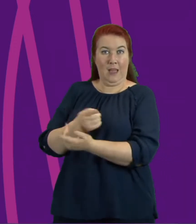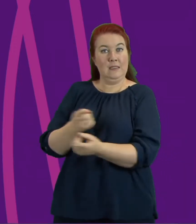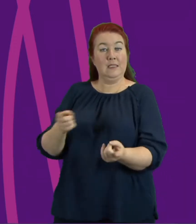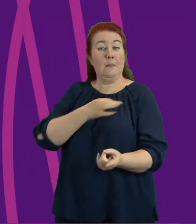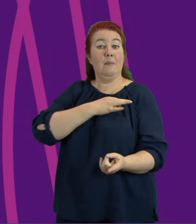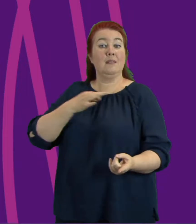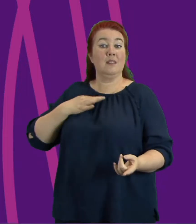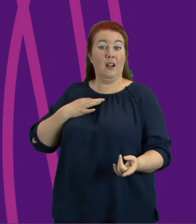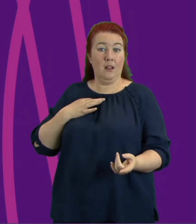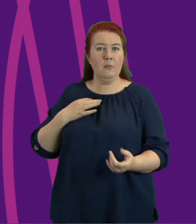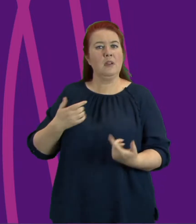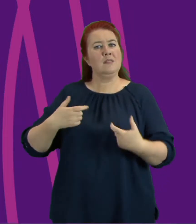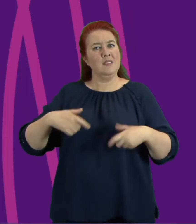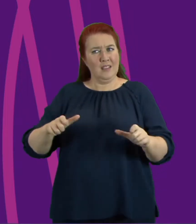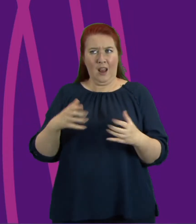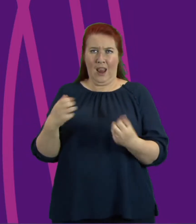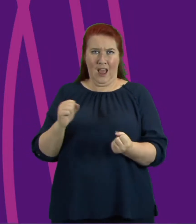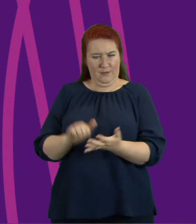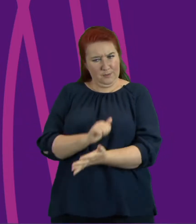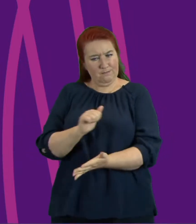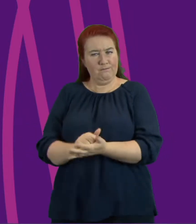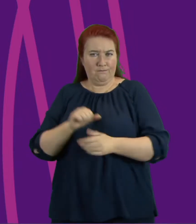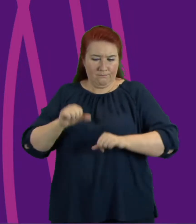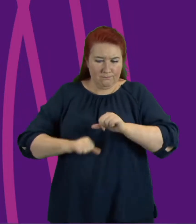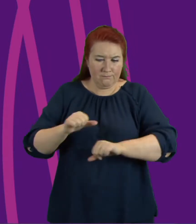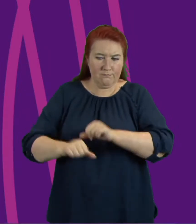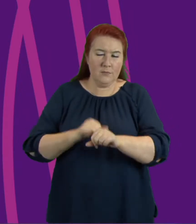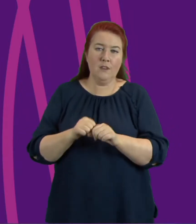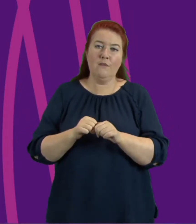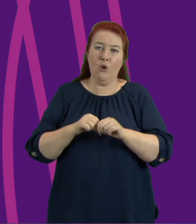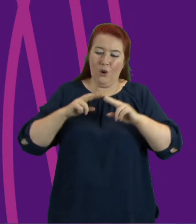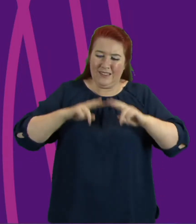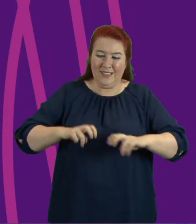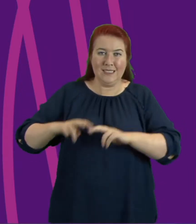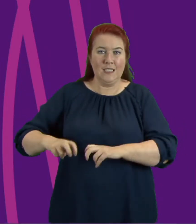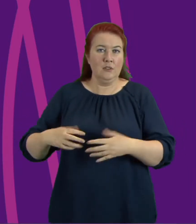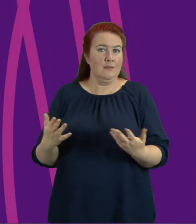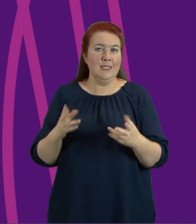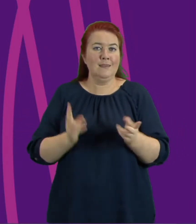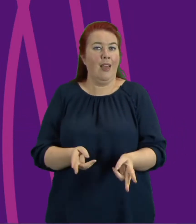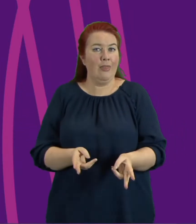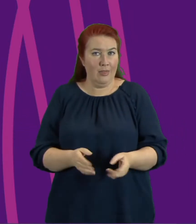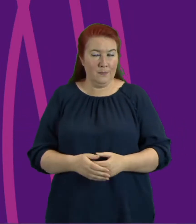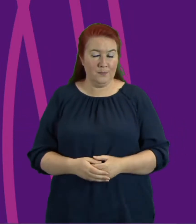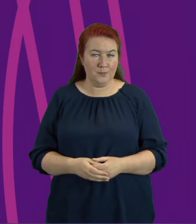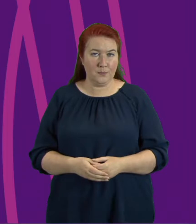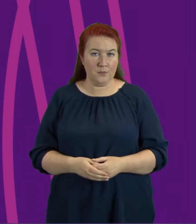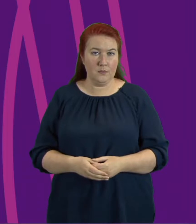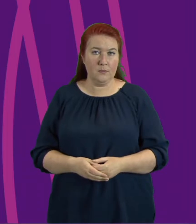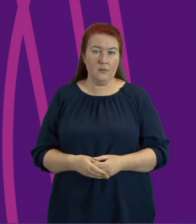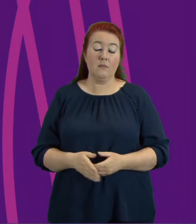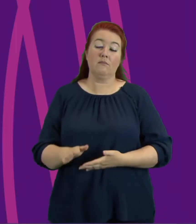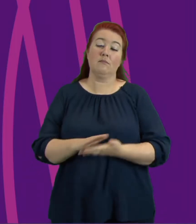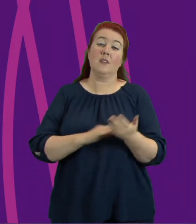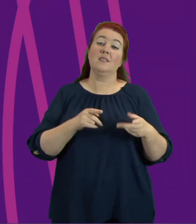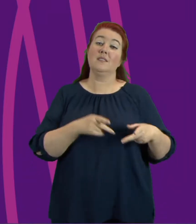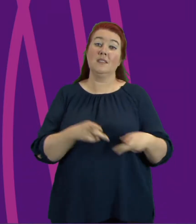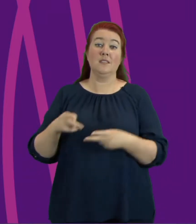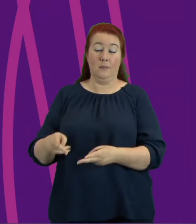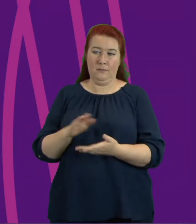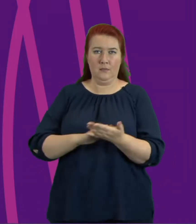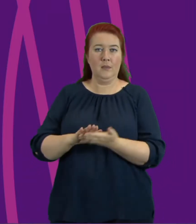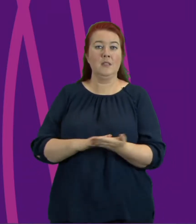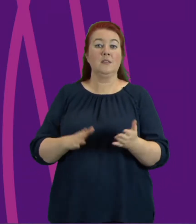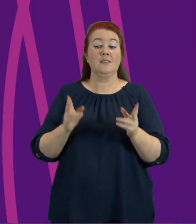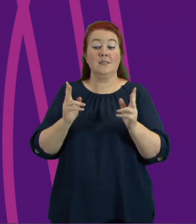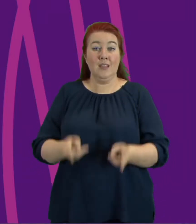overall integrity of the system for reporting and investigating deaths. In terms of that system, a death falls to be reported to the Crown if